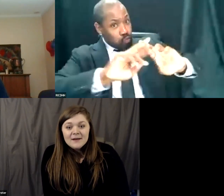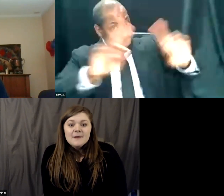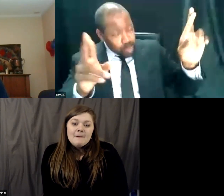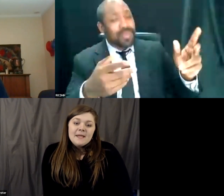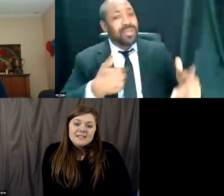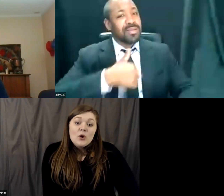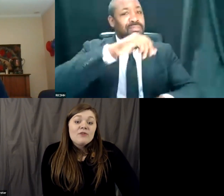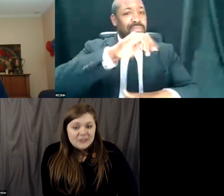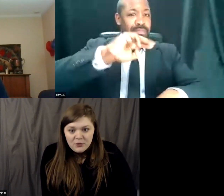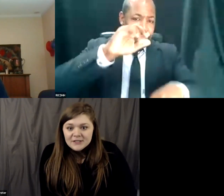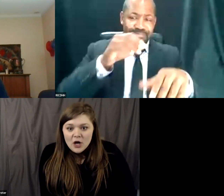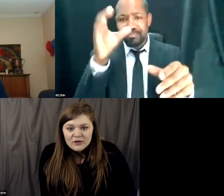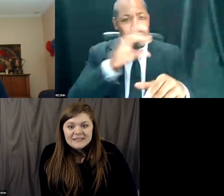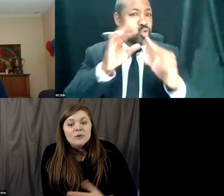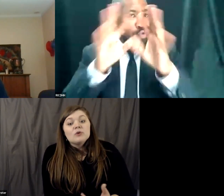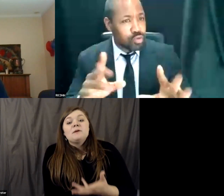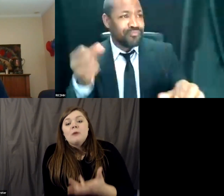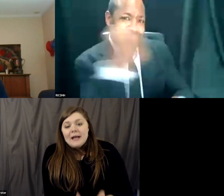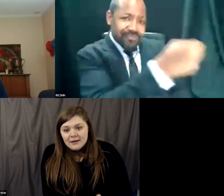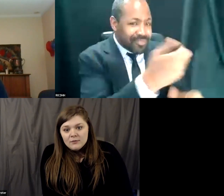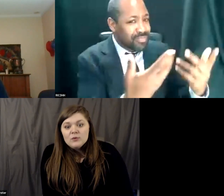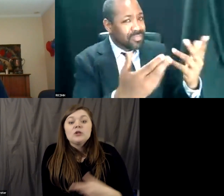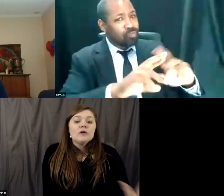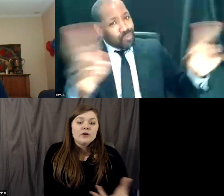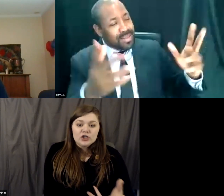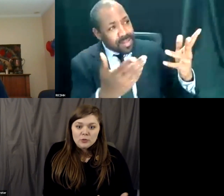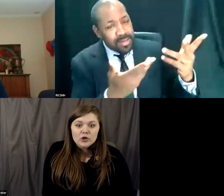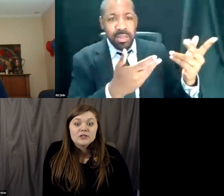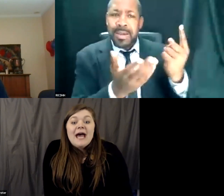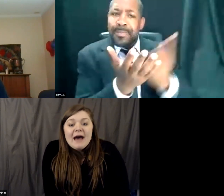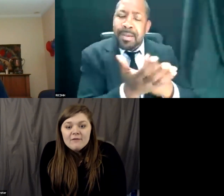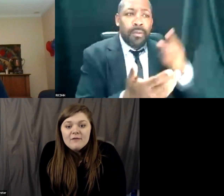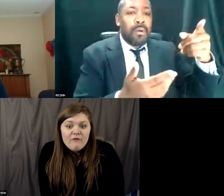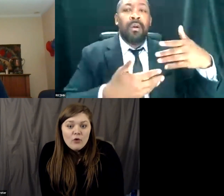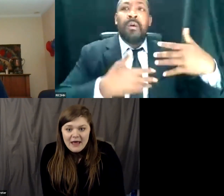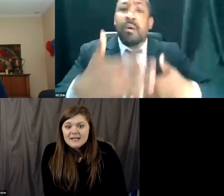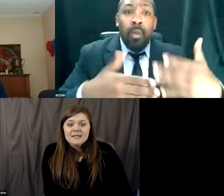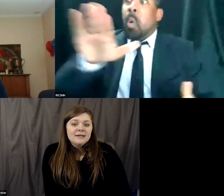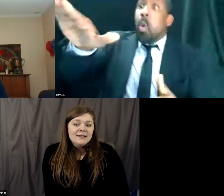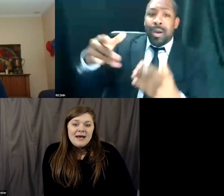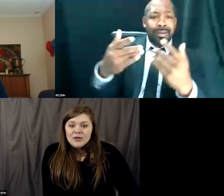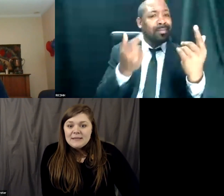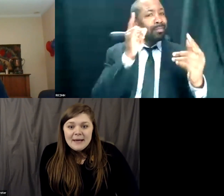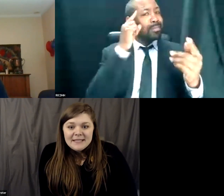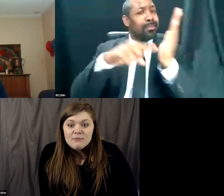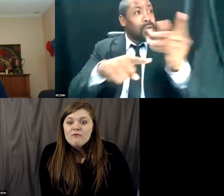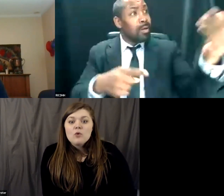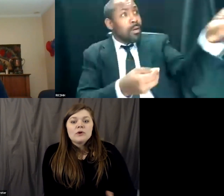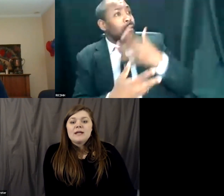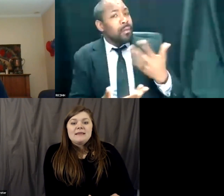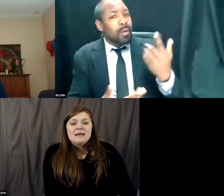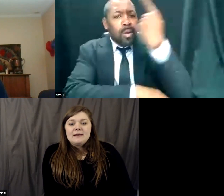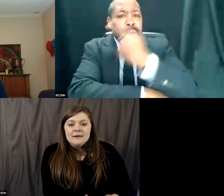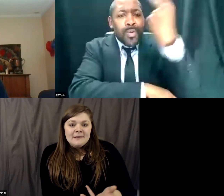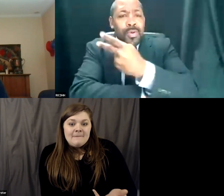information. And so if there's a press conference, that we would be ready. We would look for an interpreter to have for that. I know sometimes they move